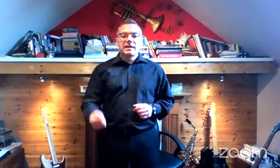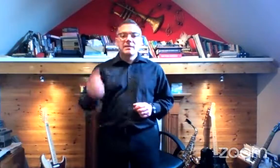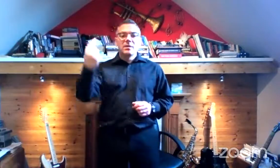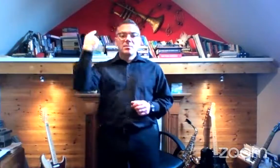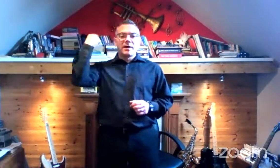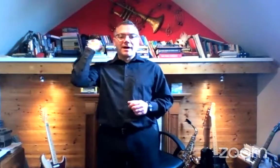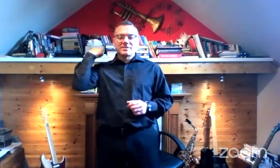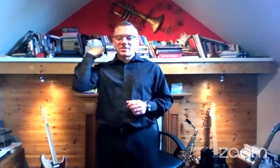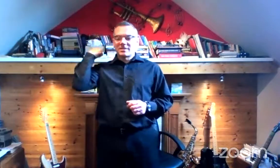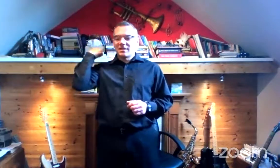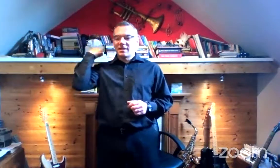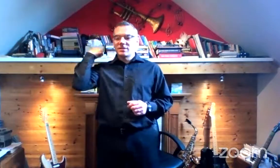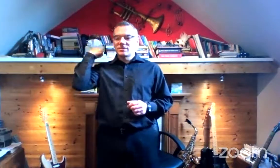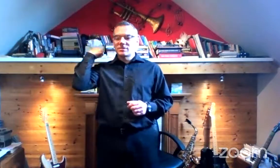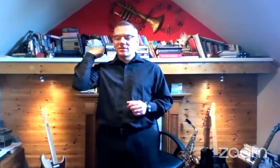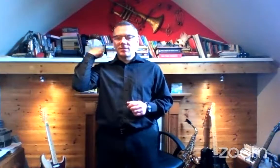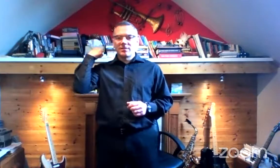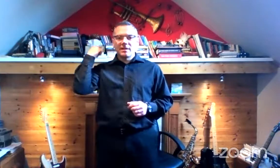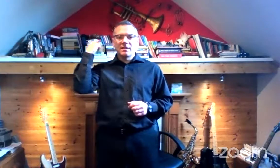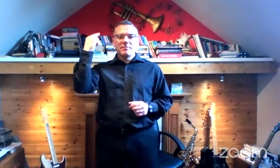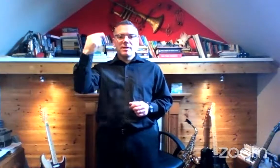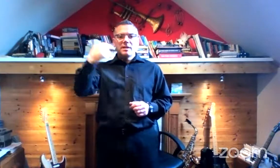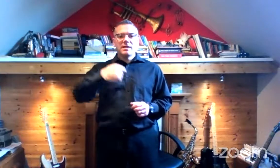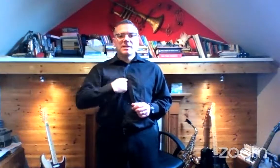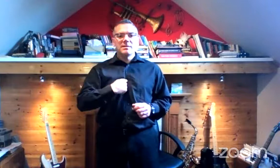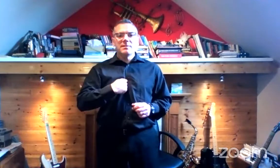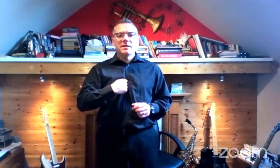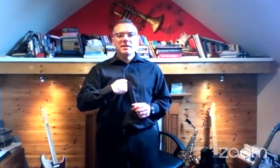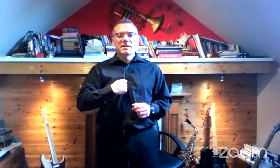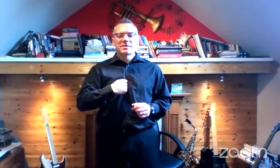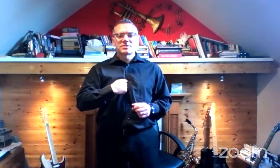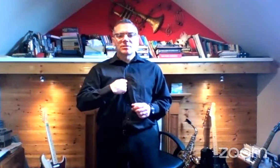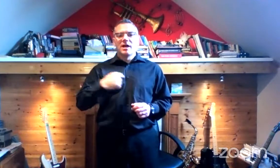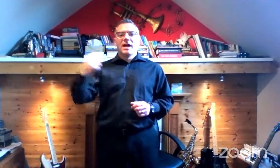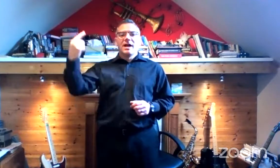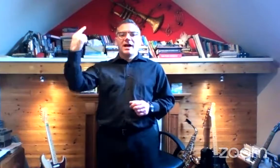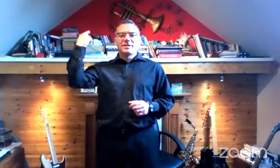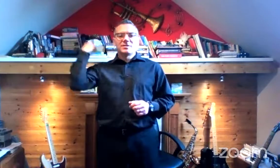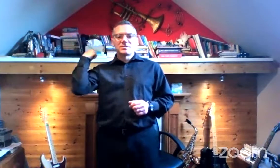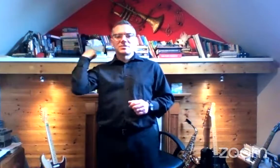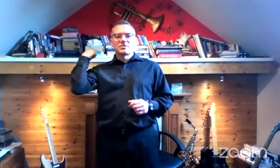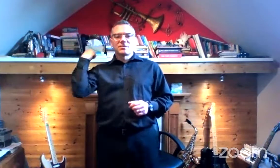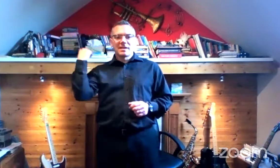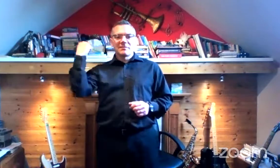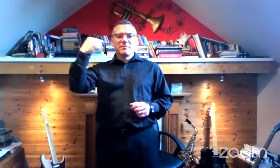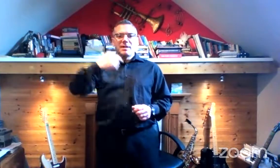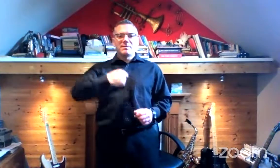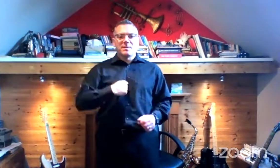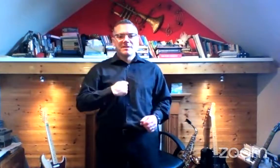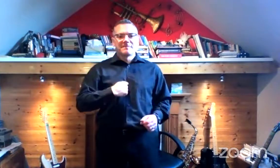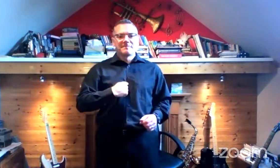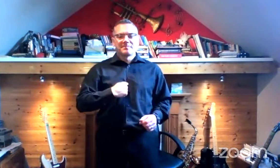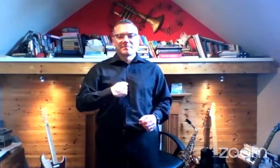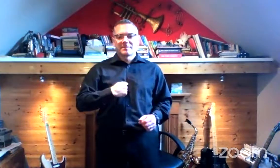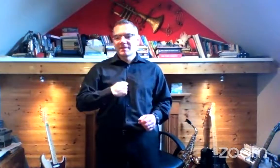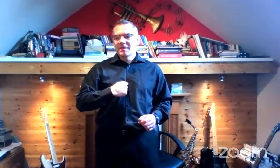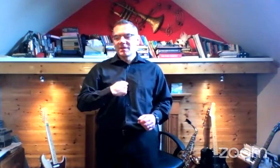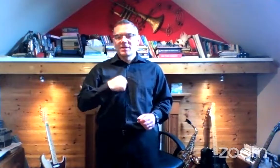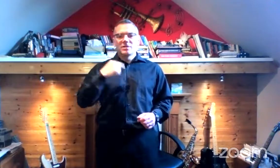In the past, I used to think maybe. So, I used to think maybe